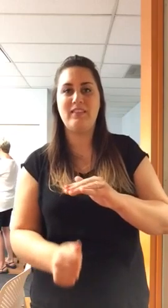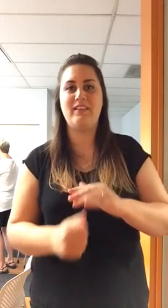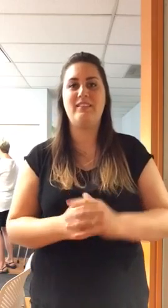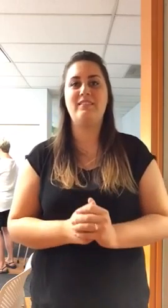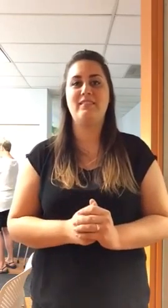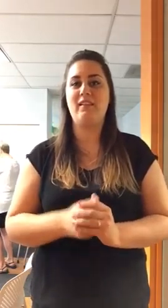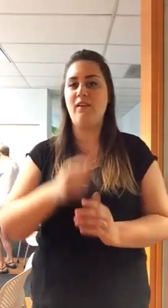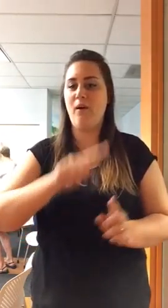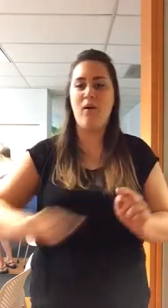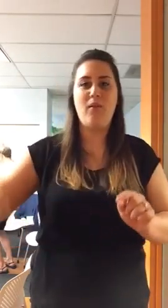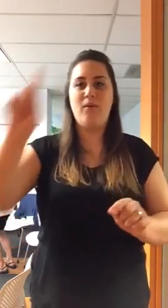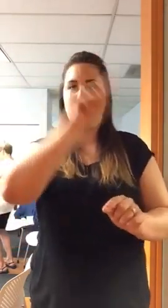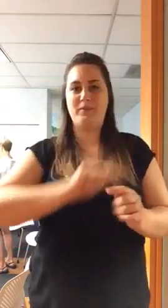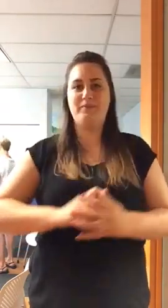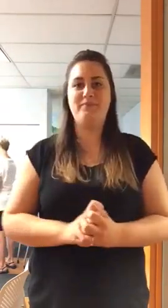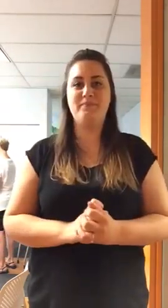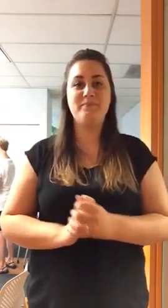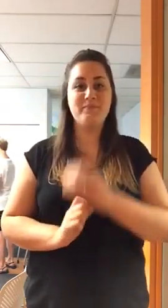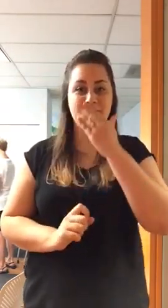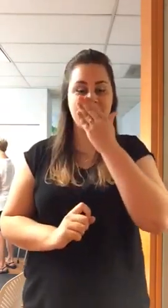all around it, stuff like that.